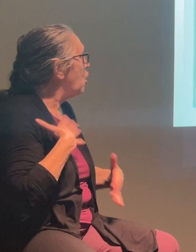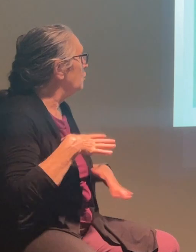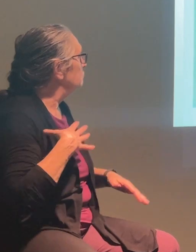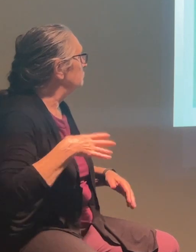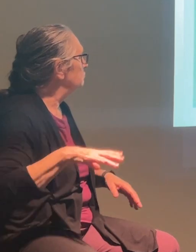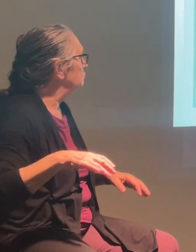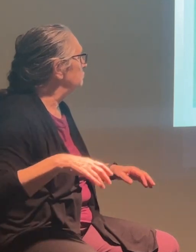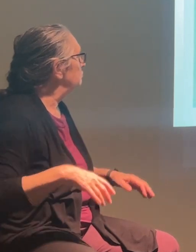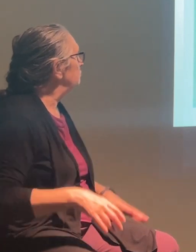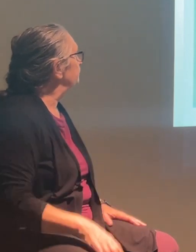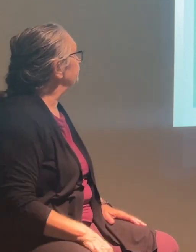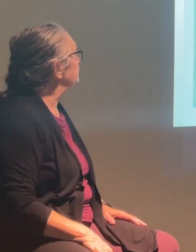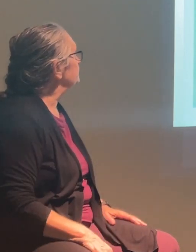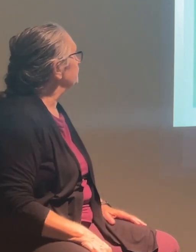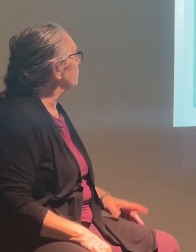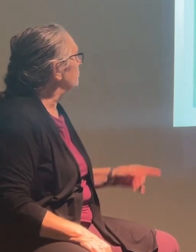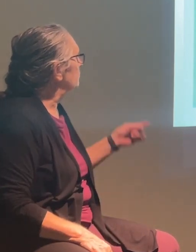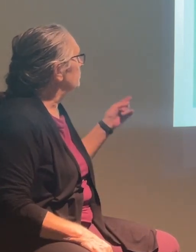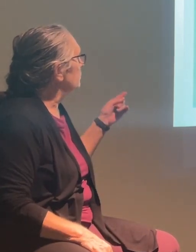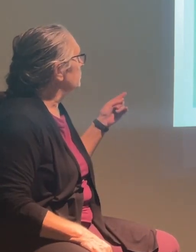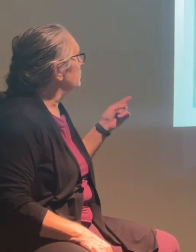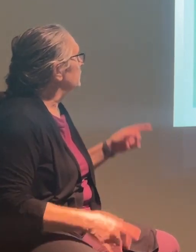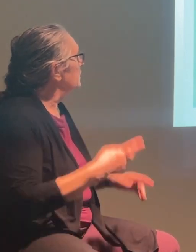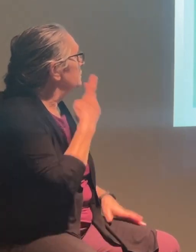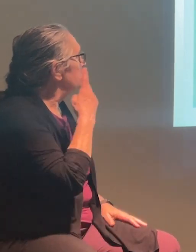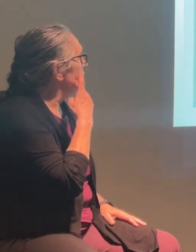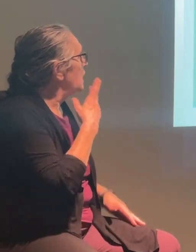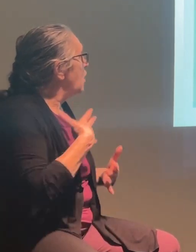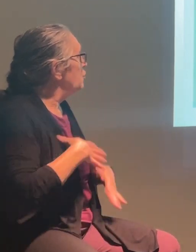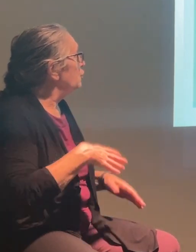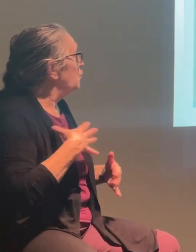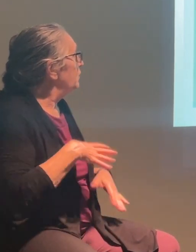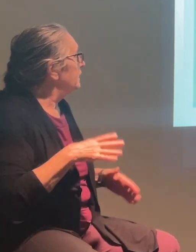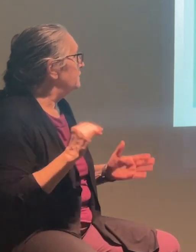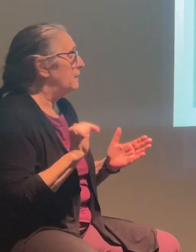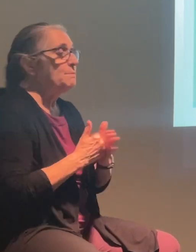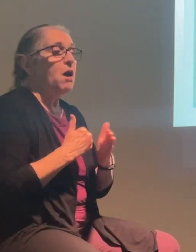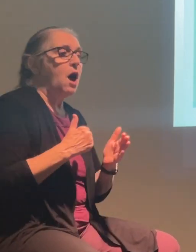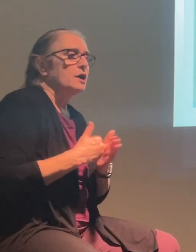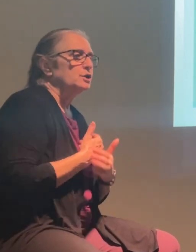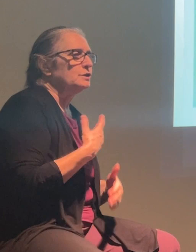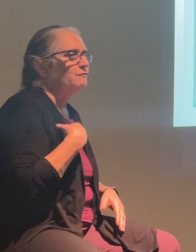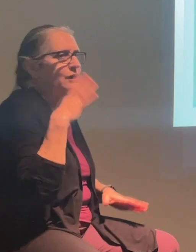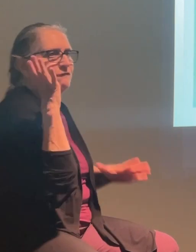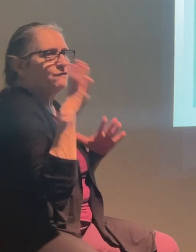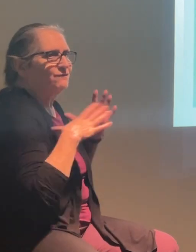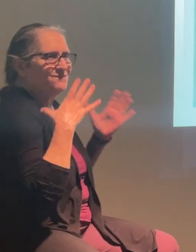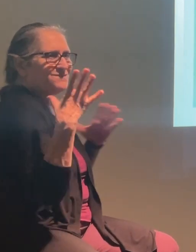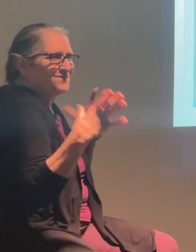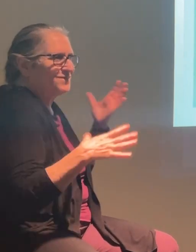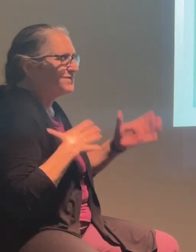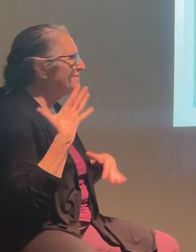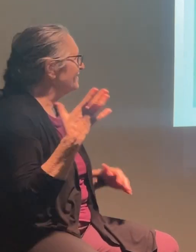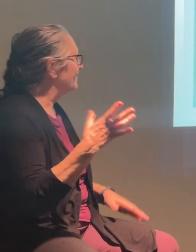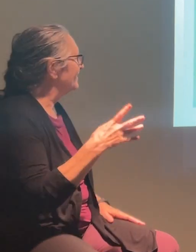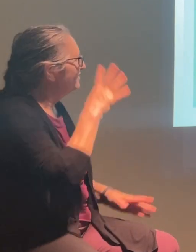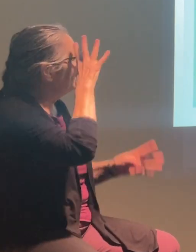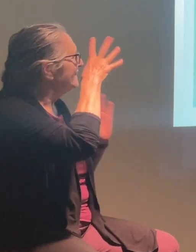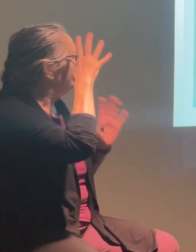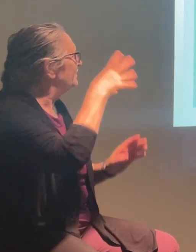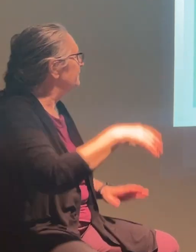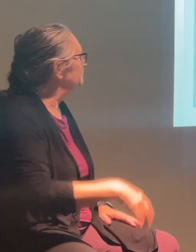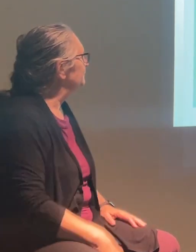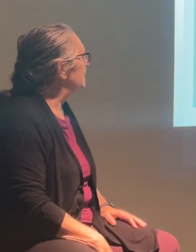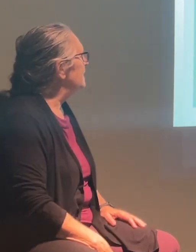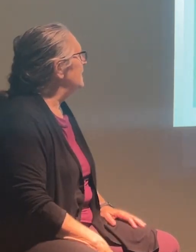So as you can see, the clothing is also very modern, very fantasist. And Paul Poiret was really like